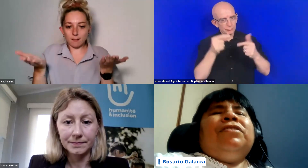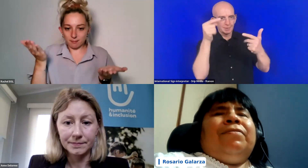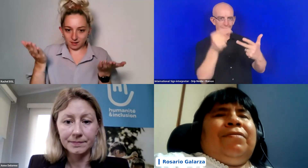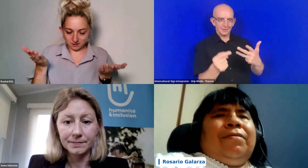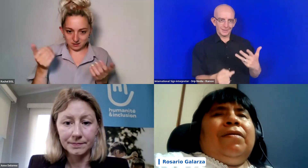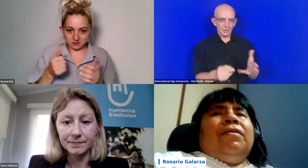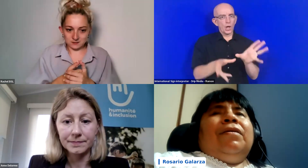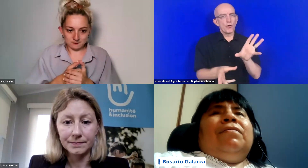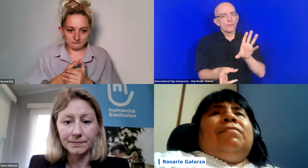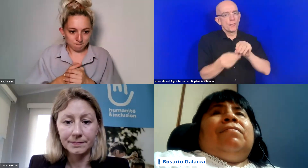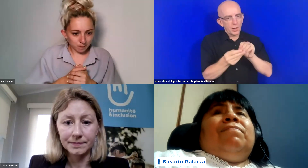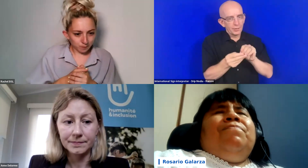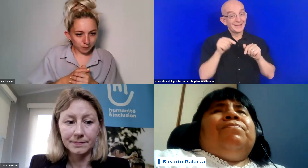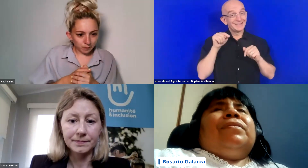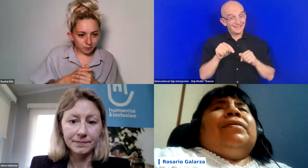informed consent.